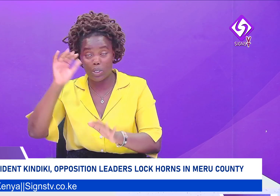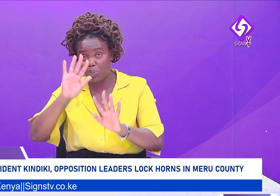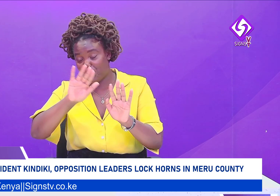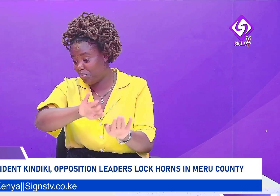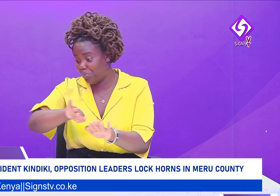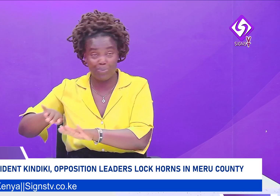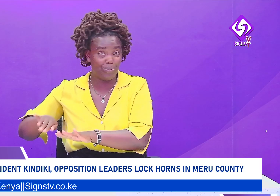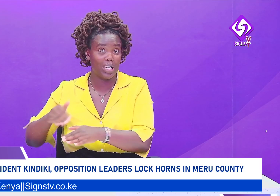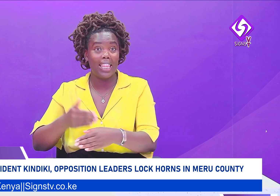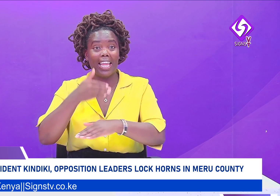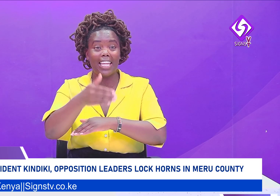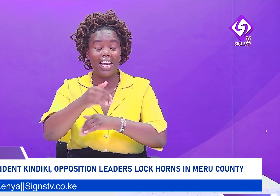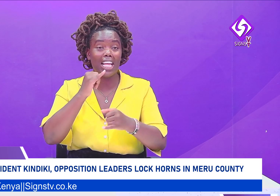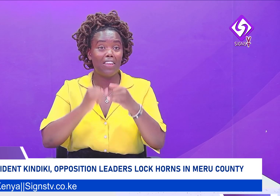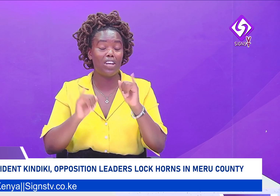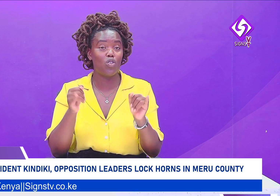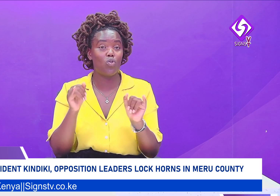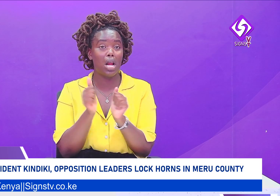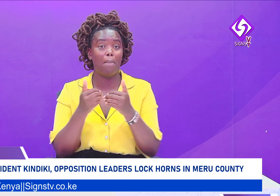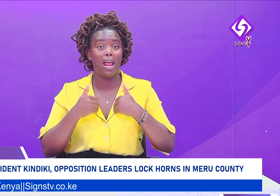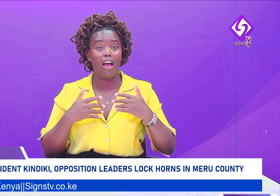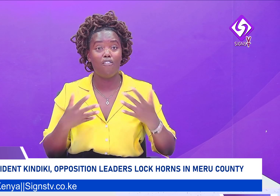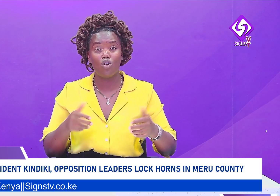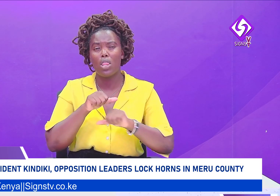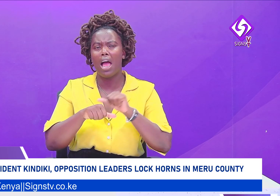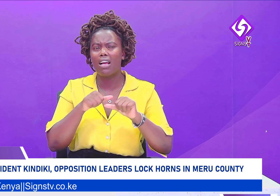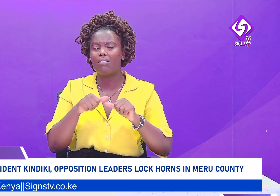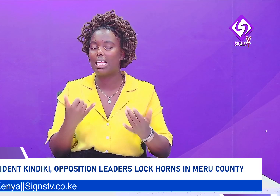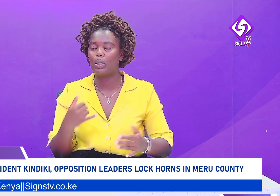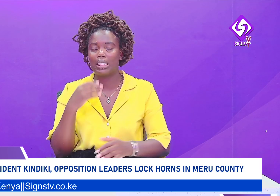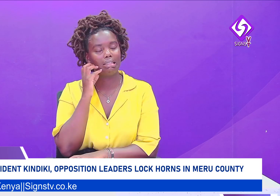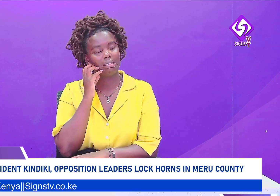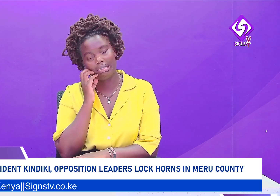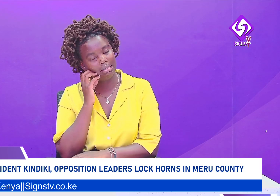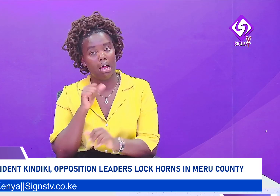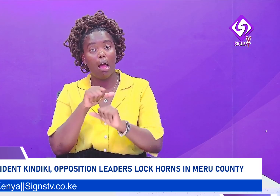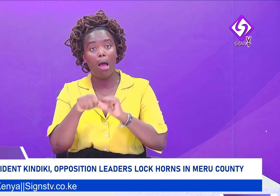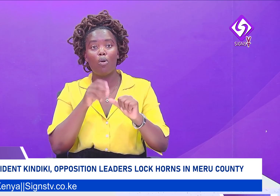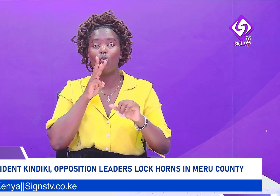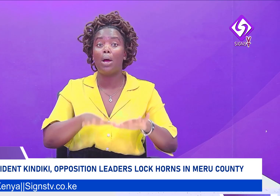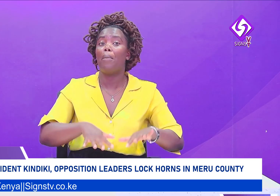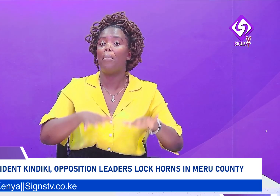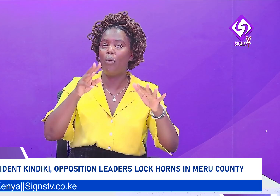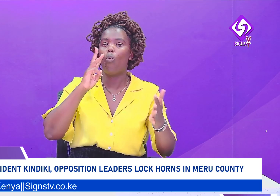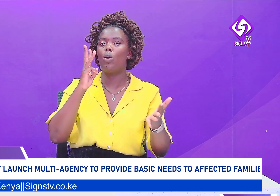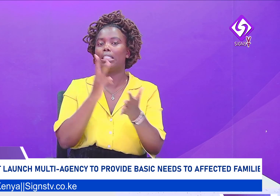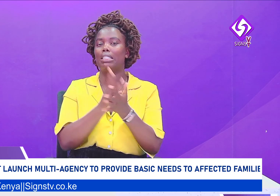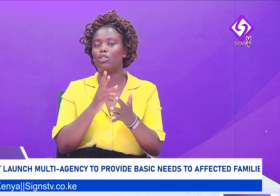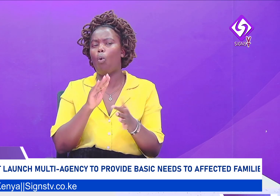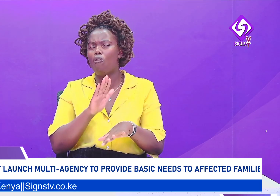the drainage systems. On to the next and final news item. After a devastating